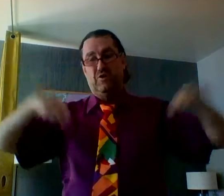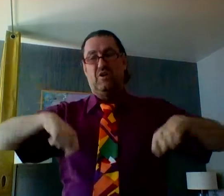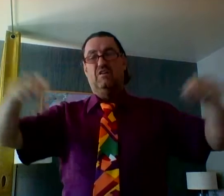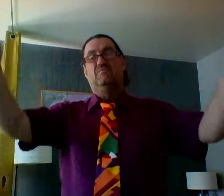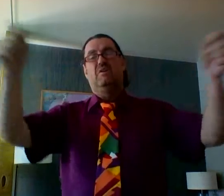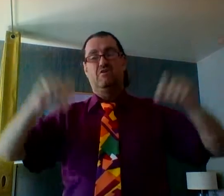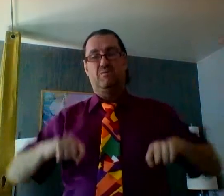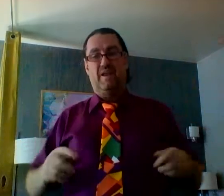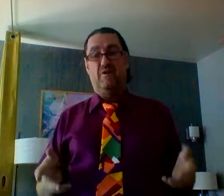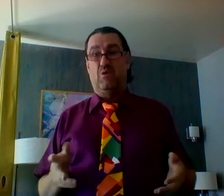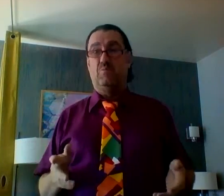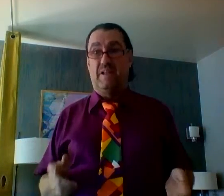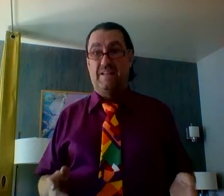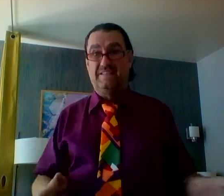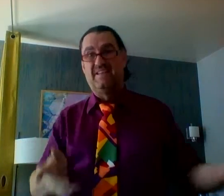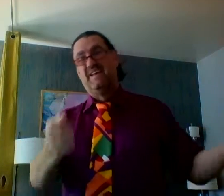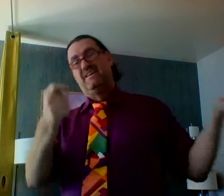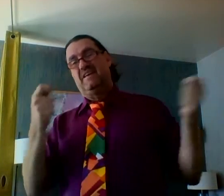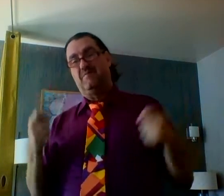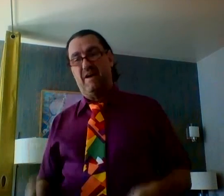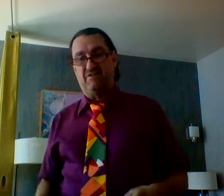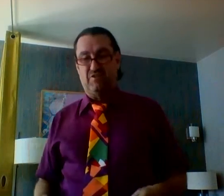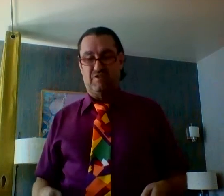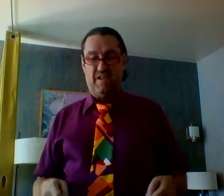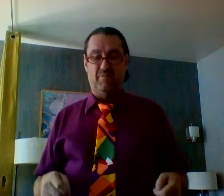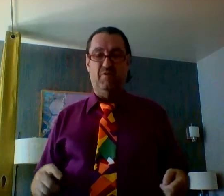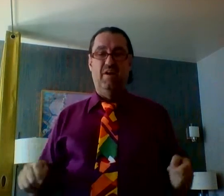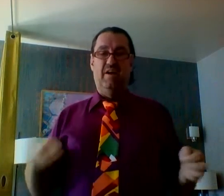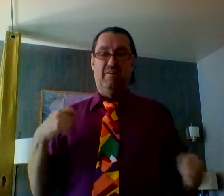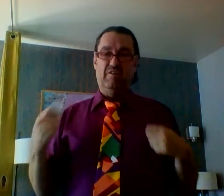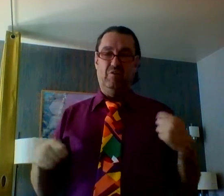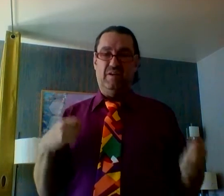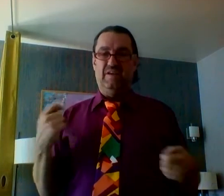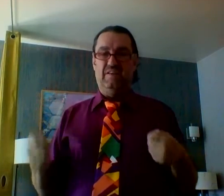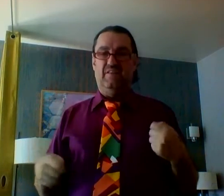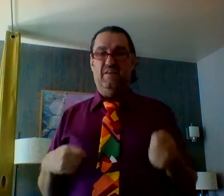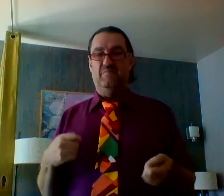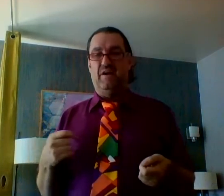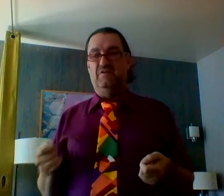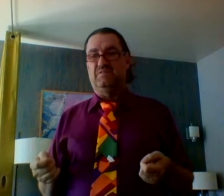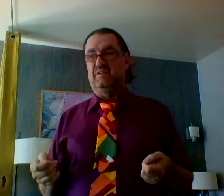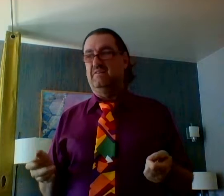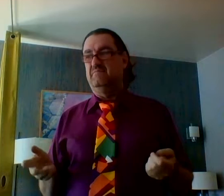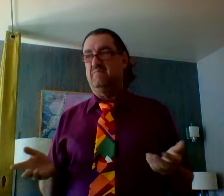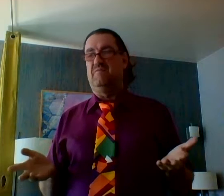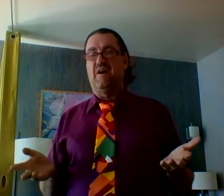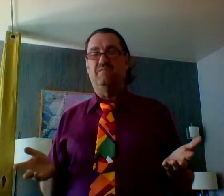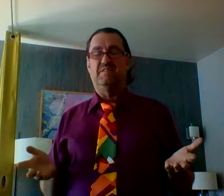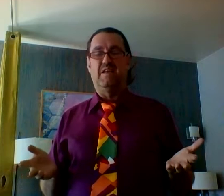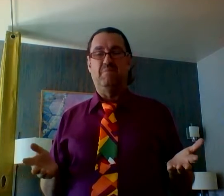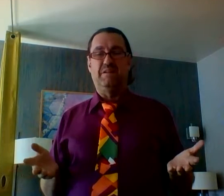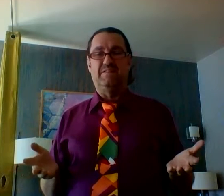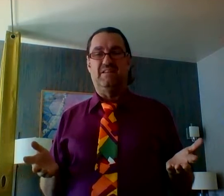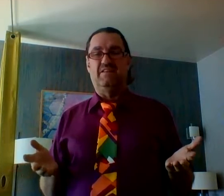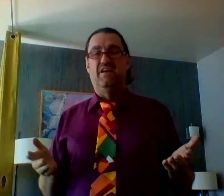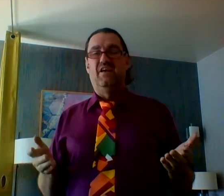it all up on your plate or plates, take it back to your table, and then you eat, and then about maybe 5 to 10 minutes in,